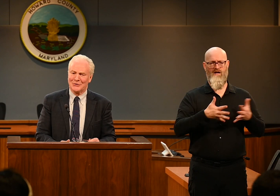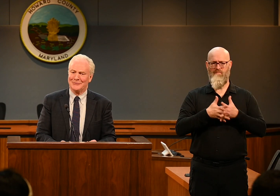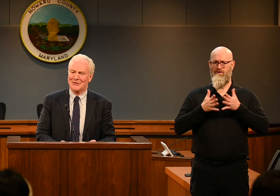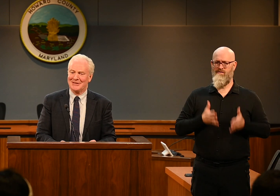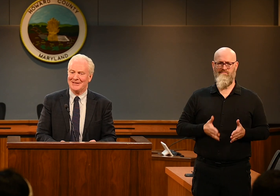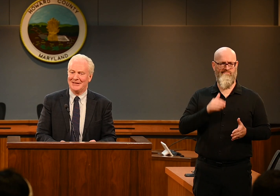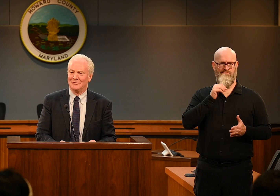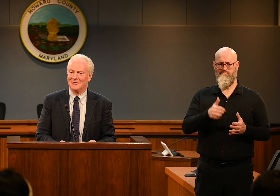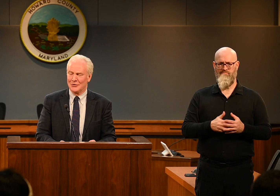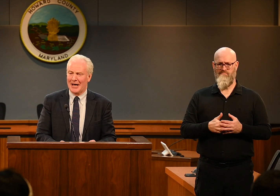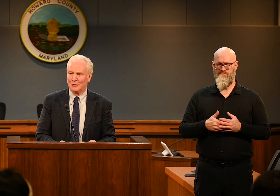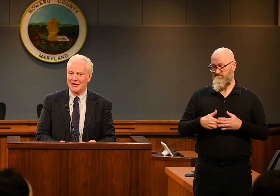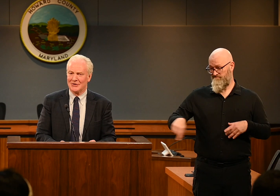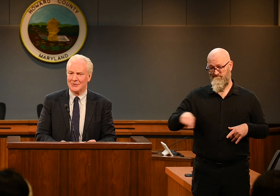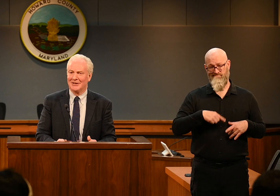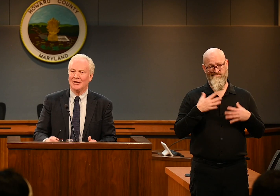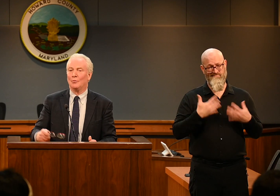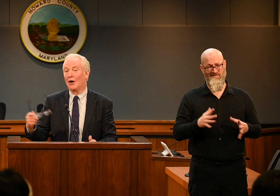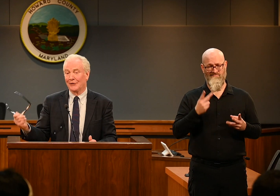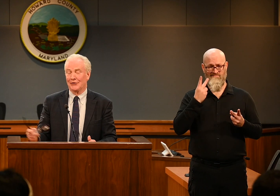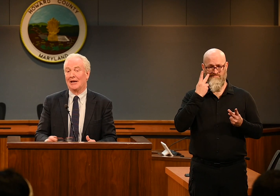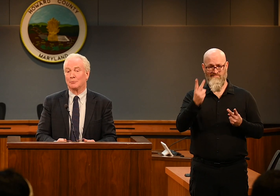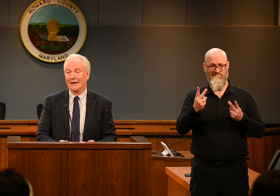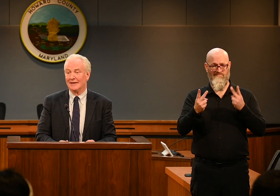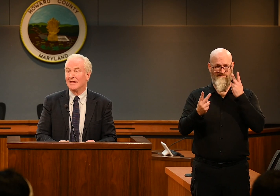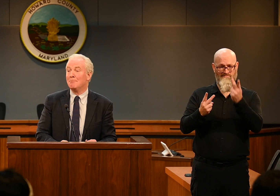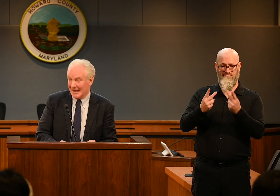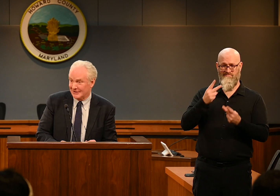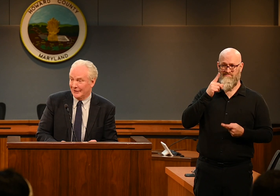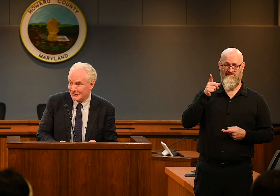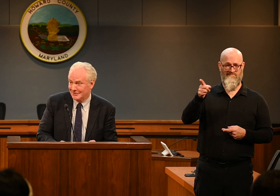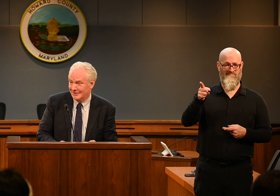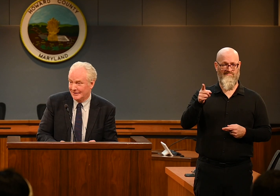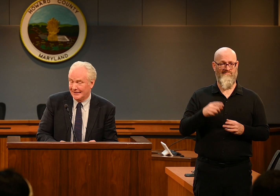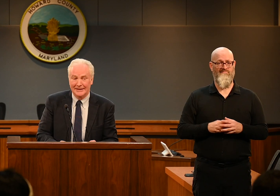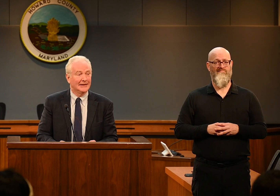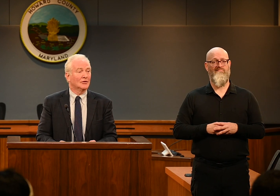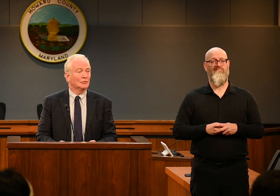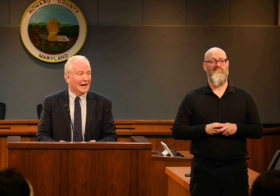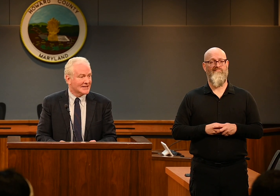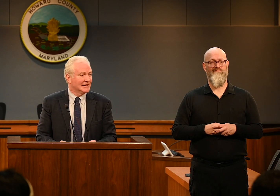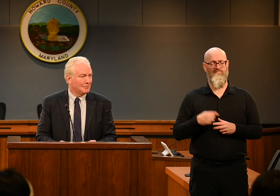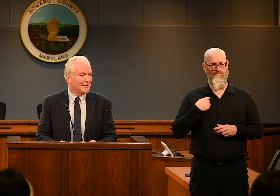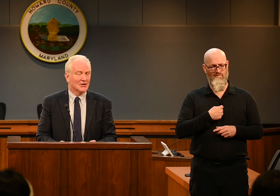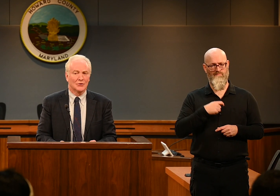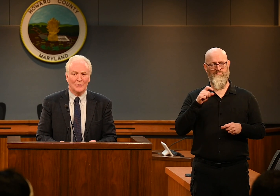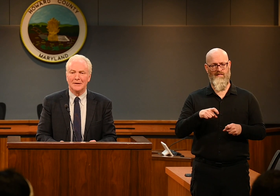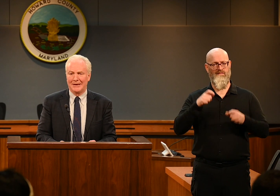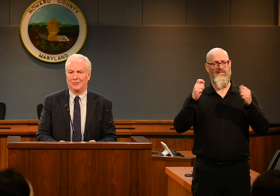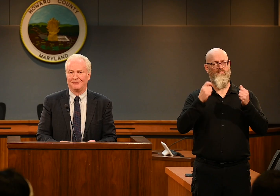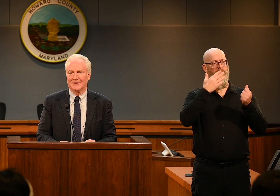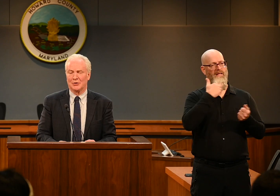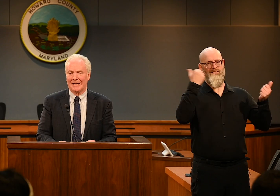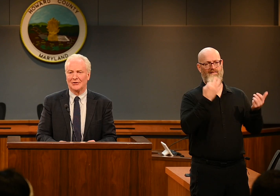the worst of us in those operations, we also celebrate the best of us in rising up as we